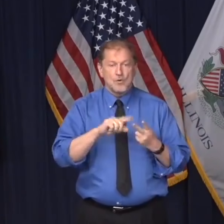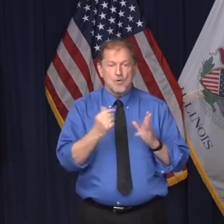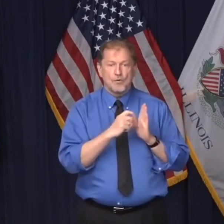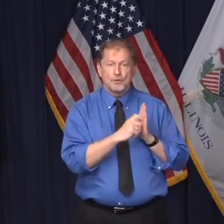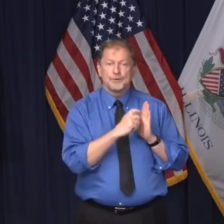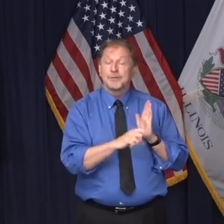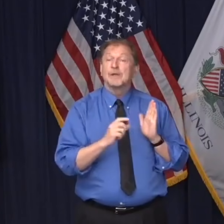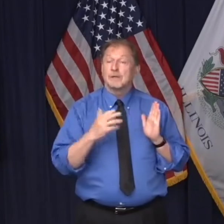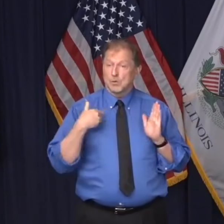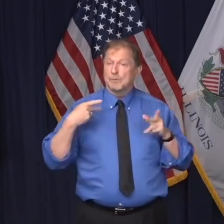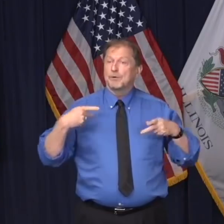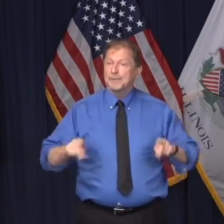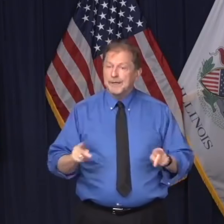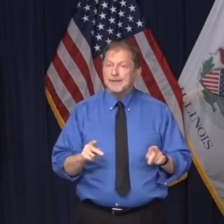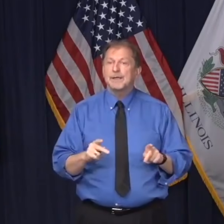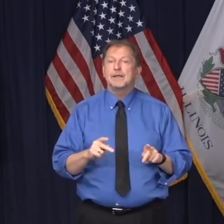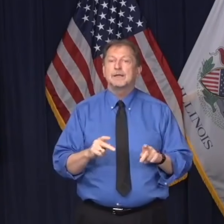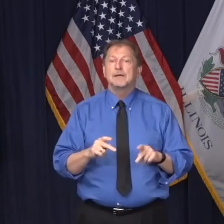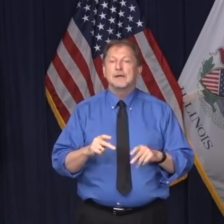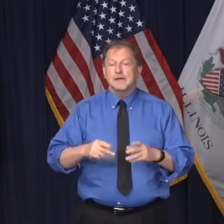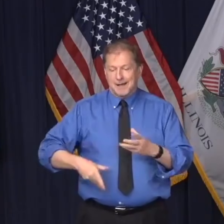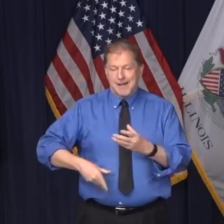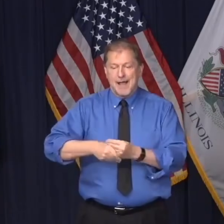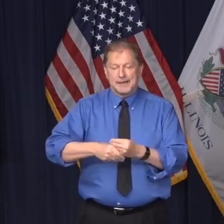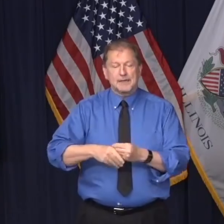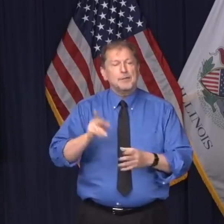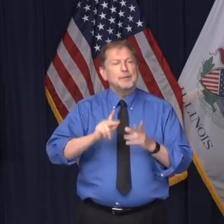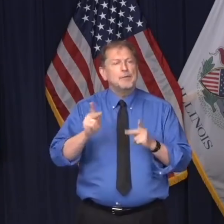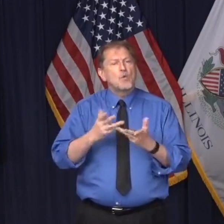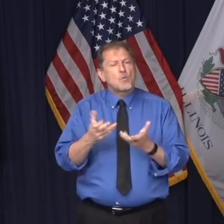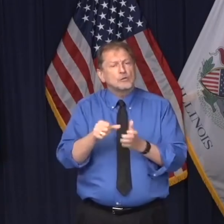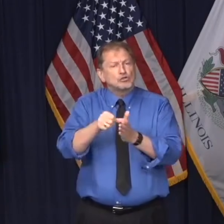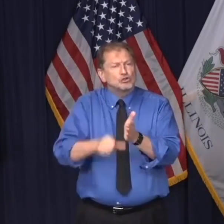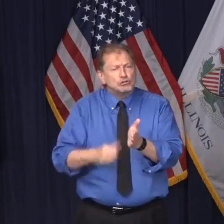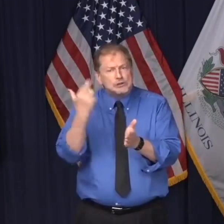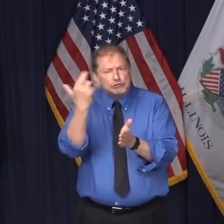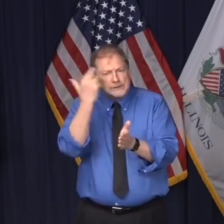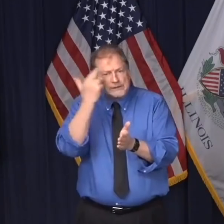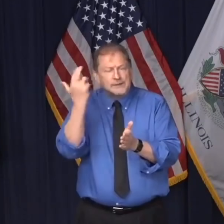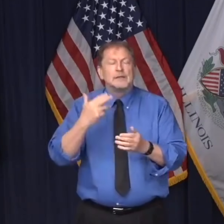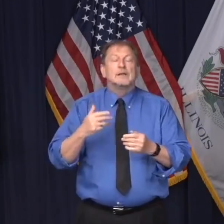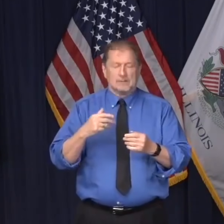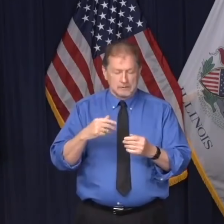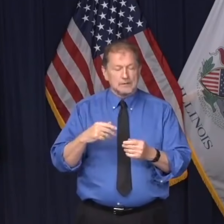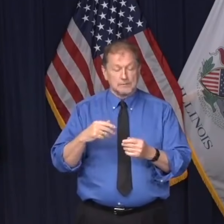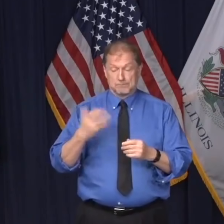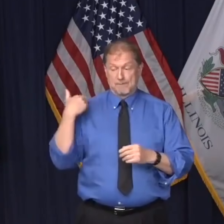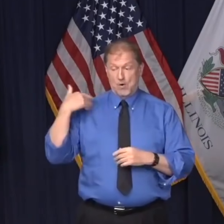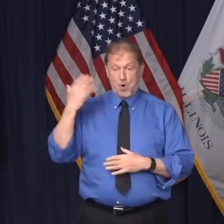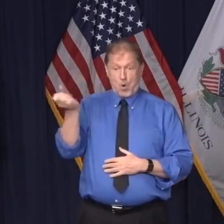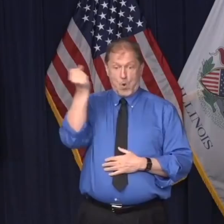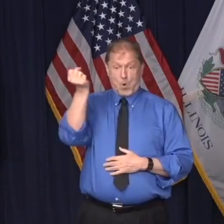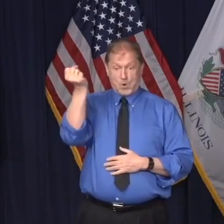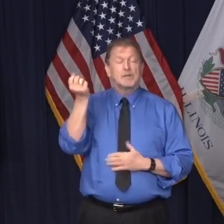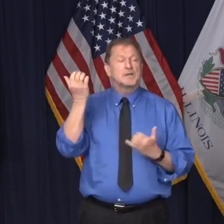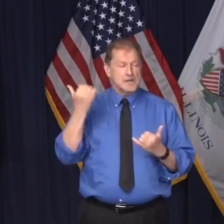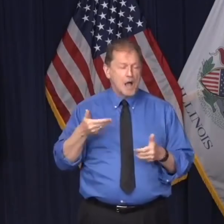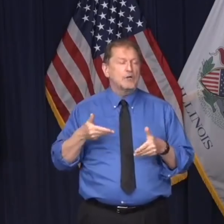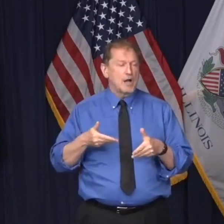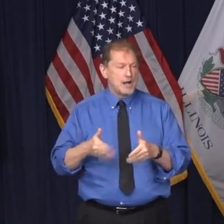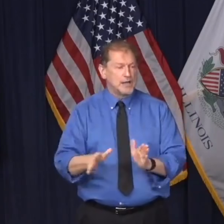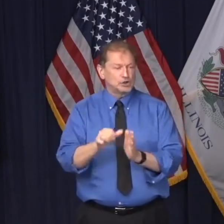elective surgeries, we made sure that the areas of the state that have the most availability of hospital